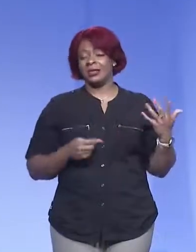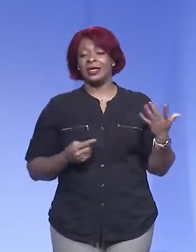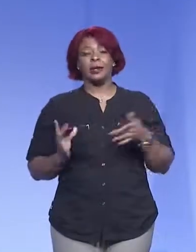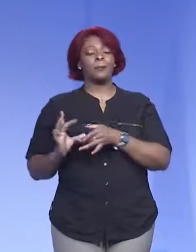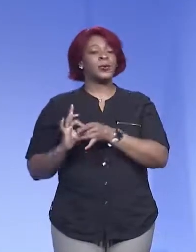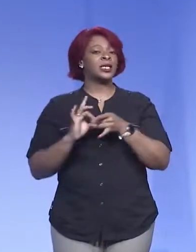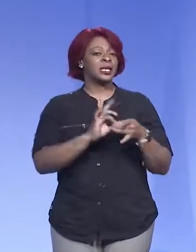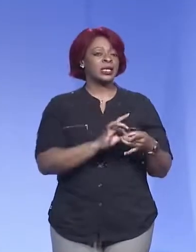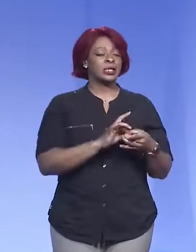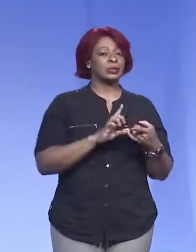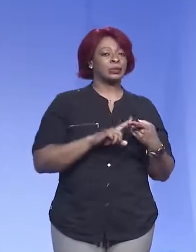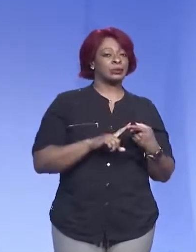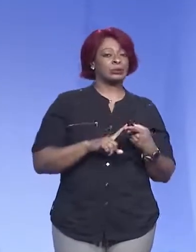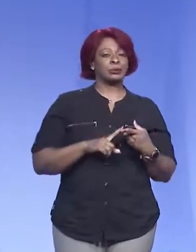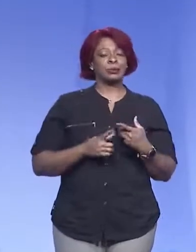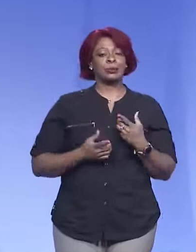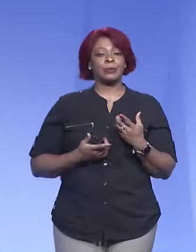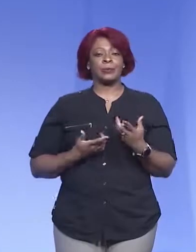pertains to